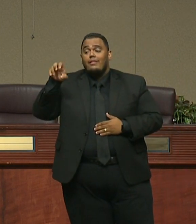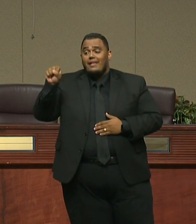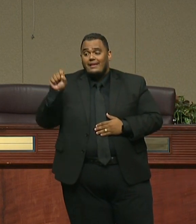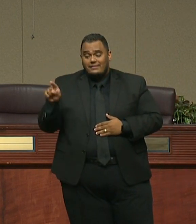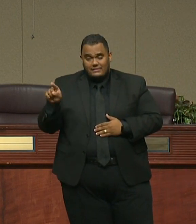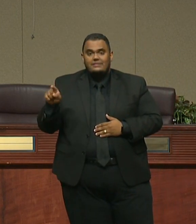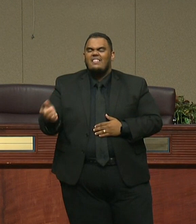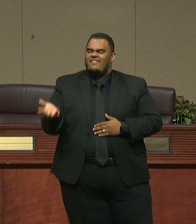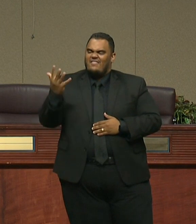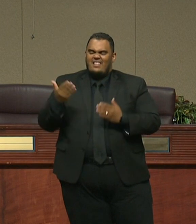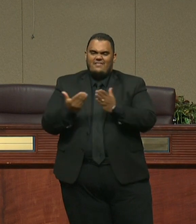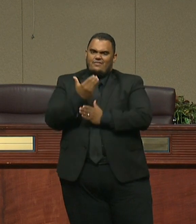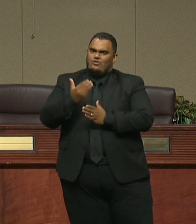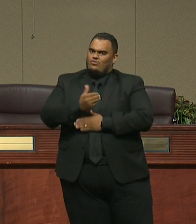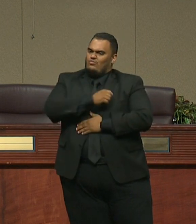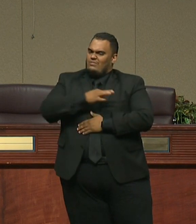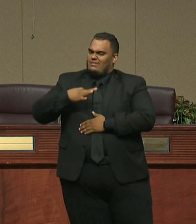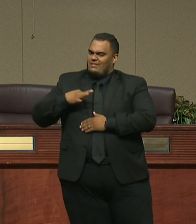and 7